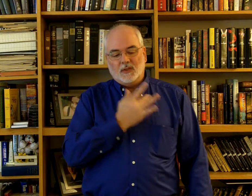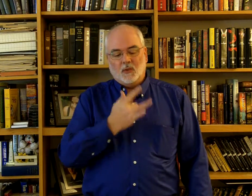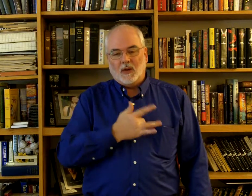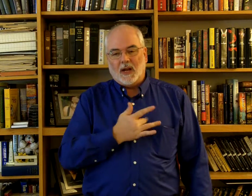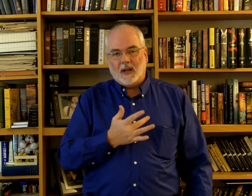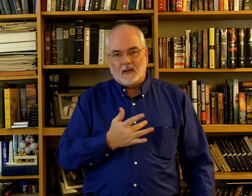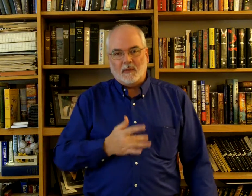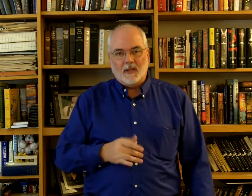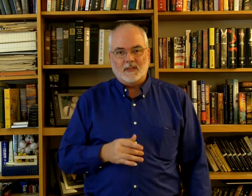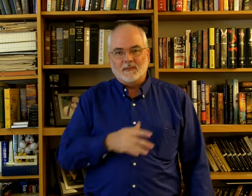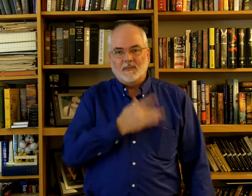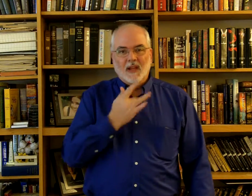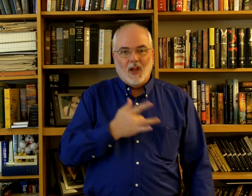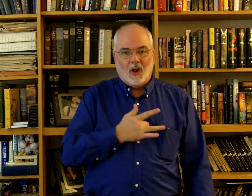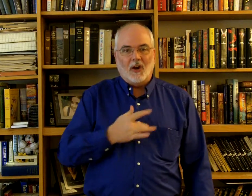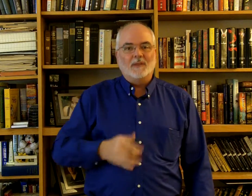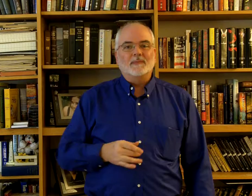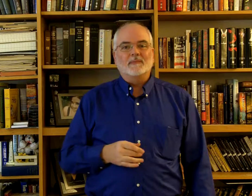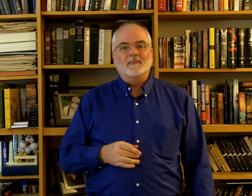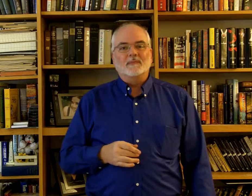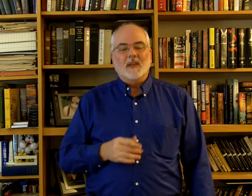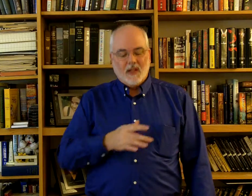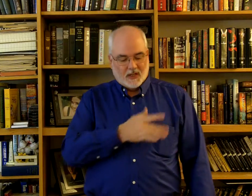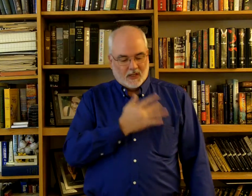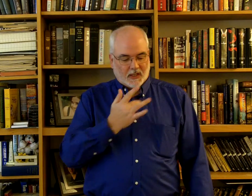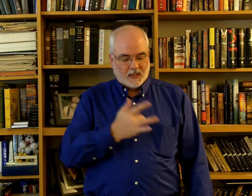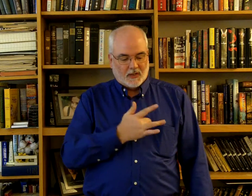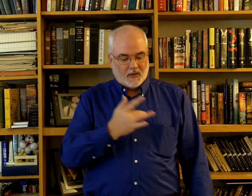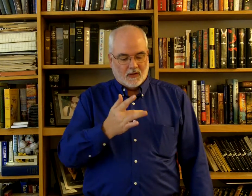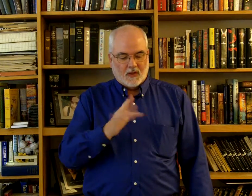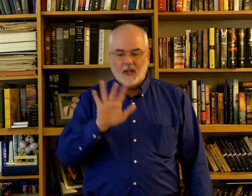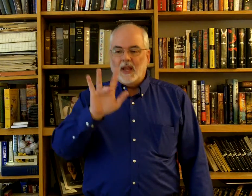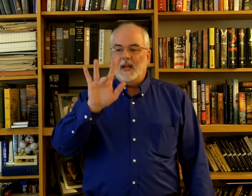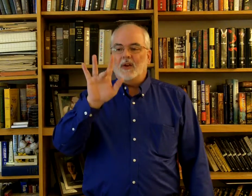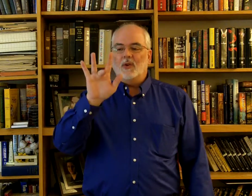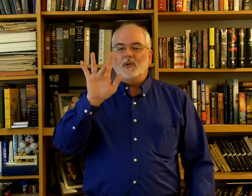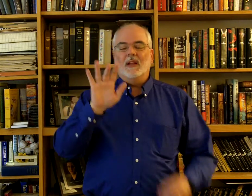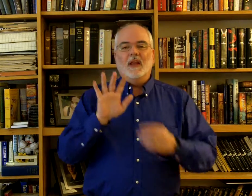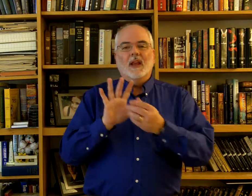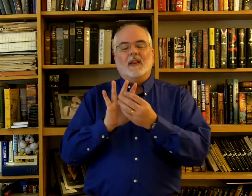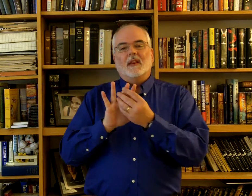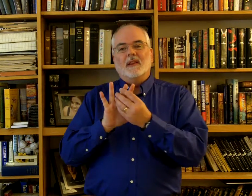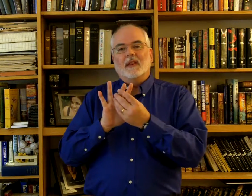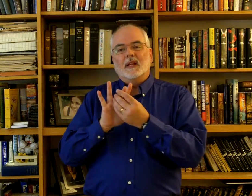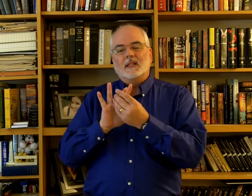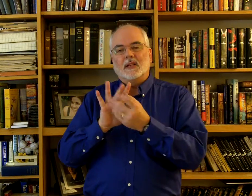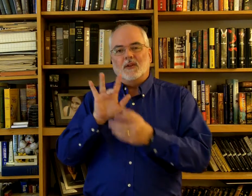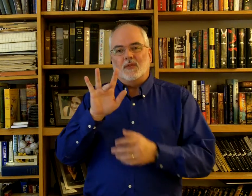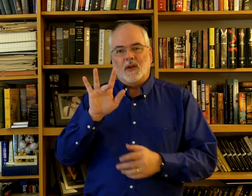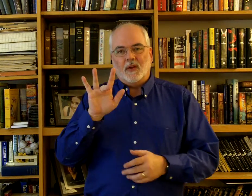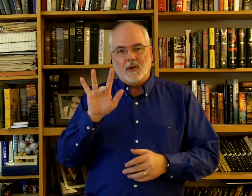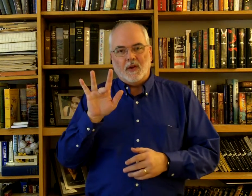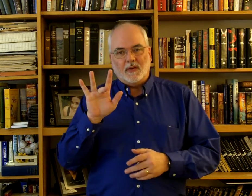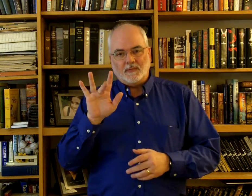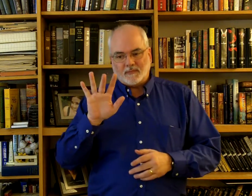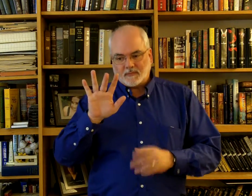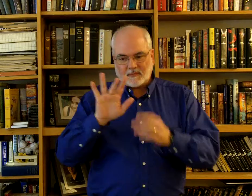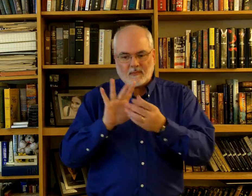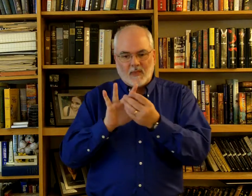the one I like the best. Heart. It's a little circle, and you're using the center finger here. The